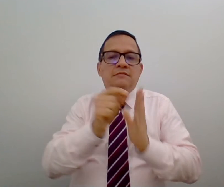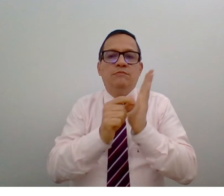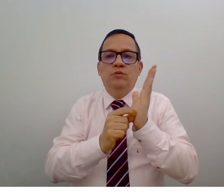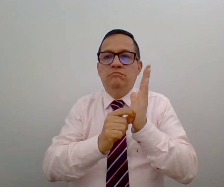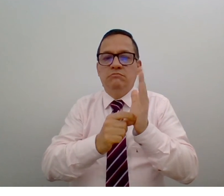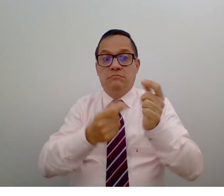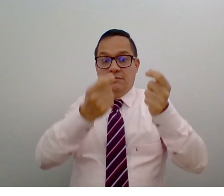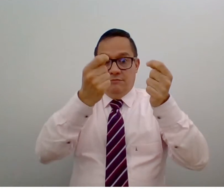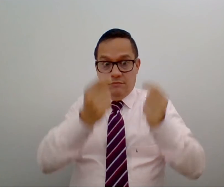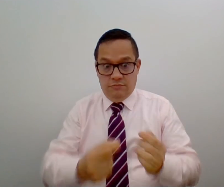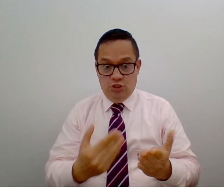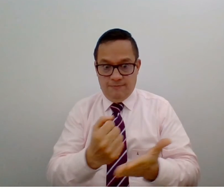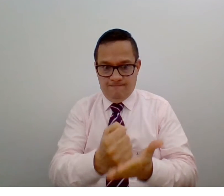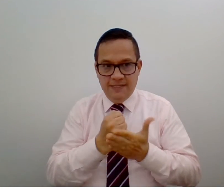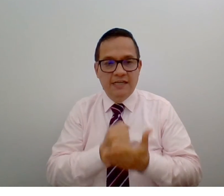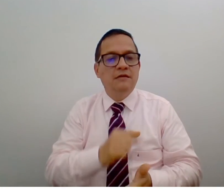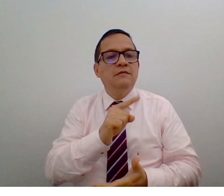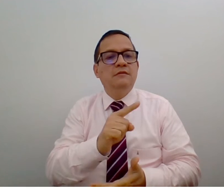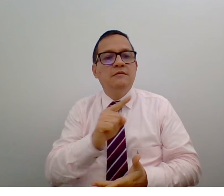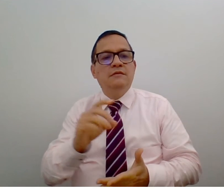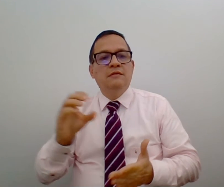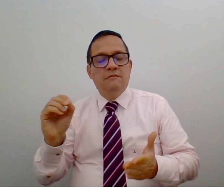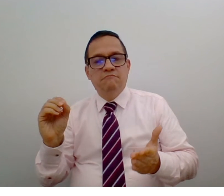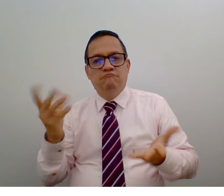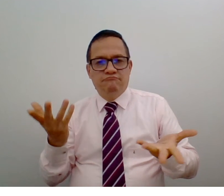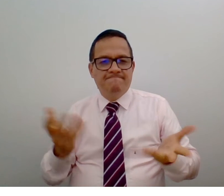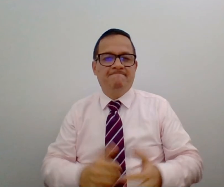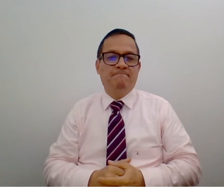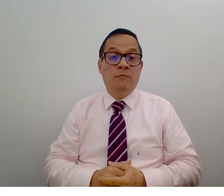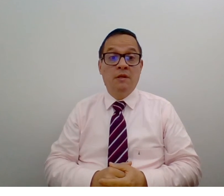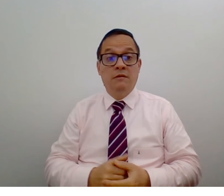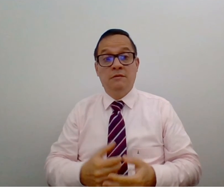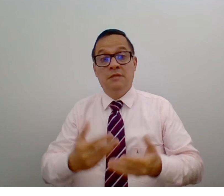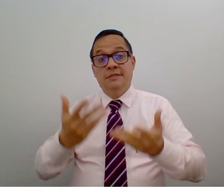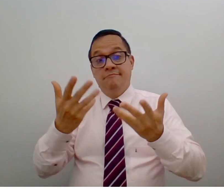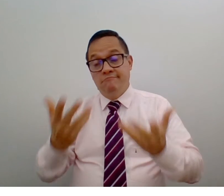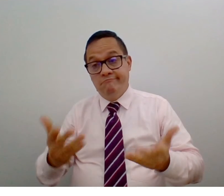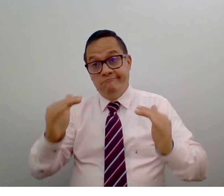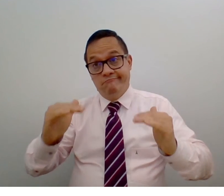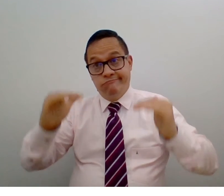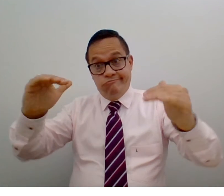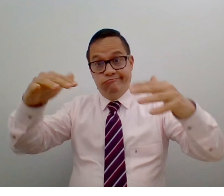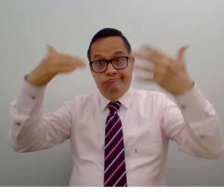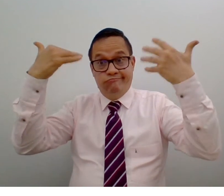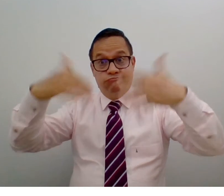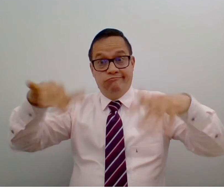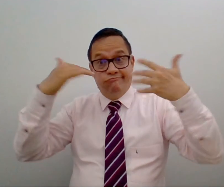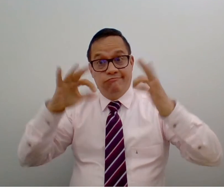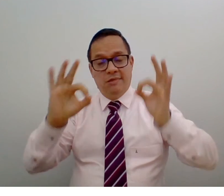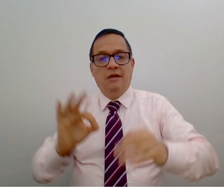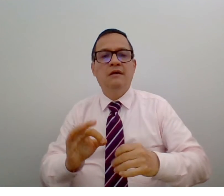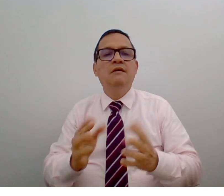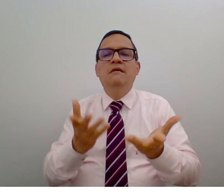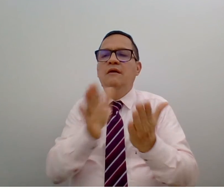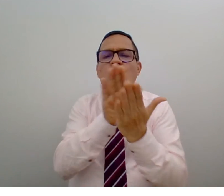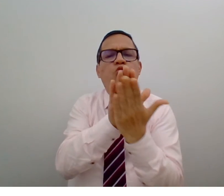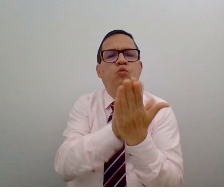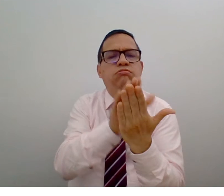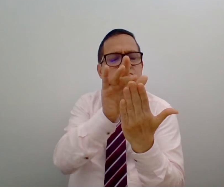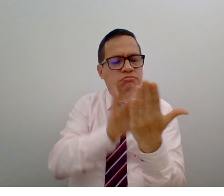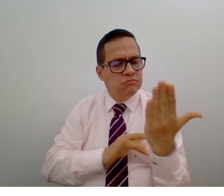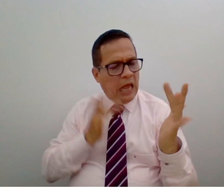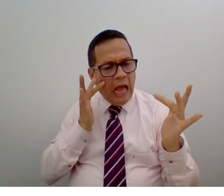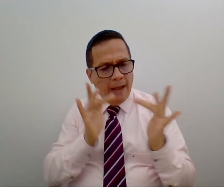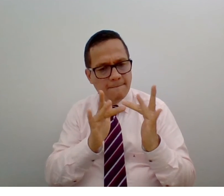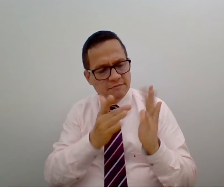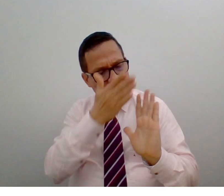of 110 points of the activity. High level. The final document meets all